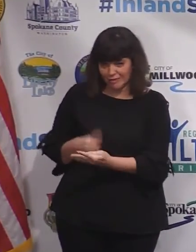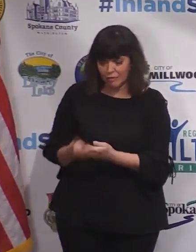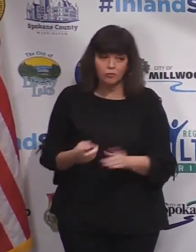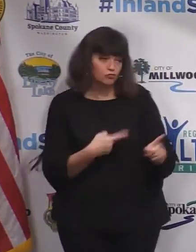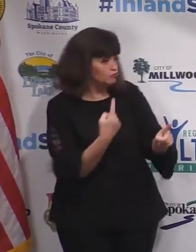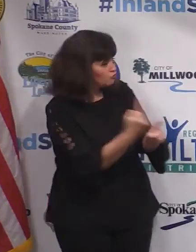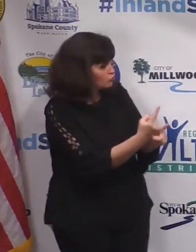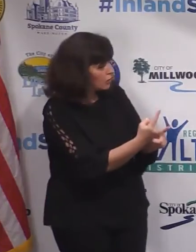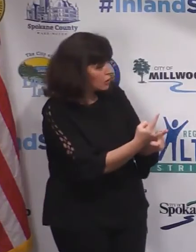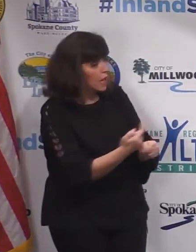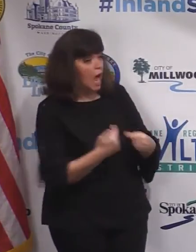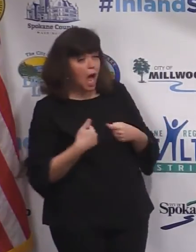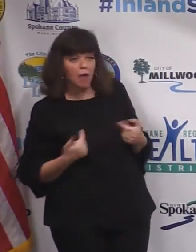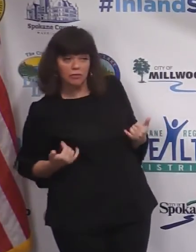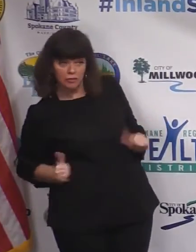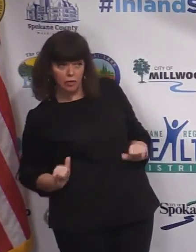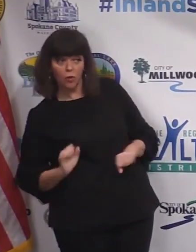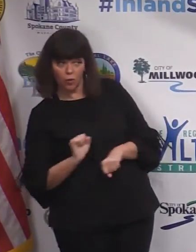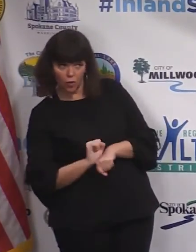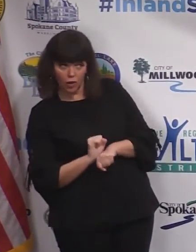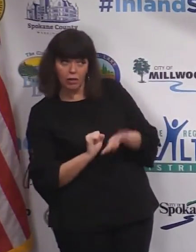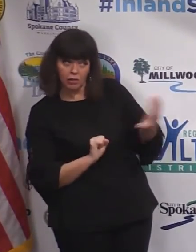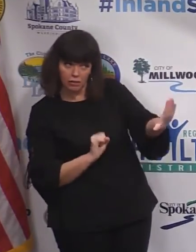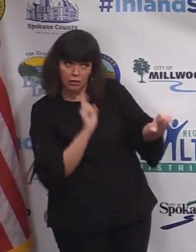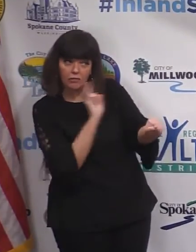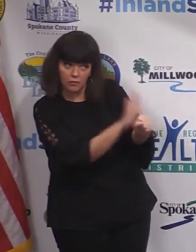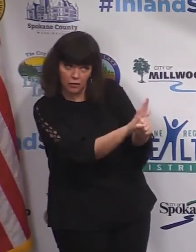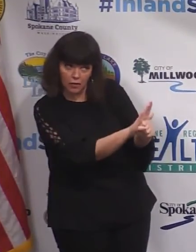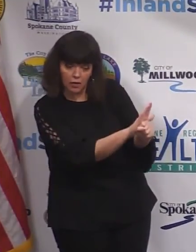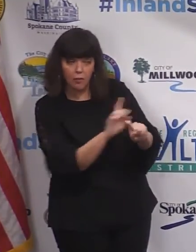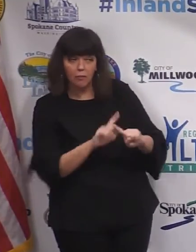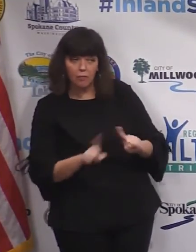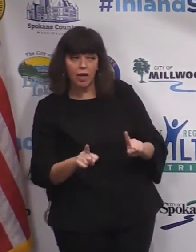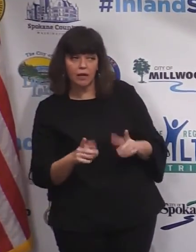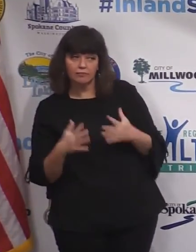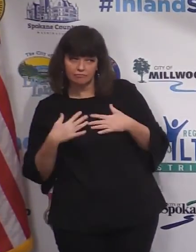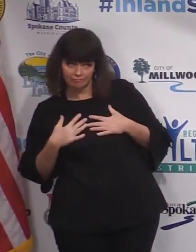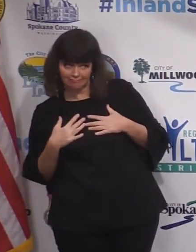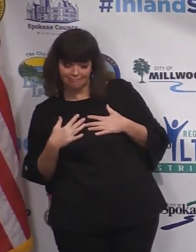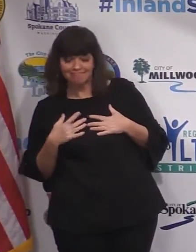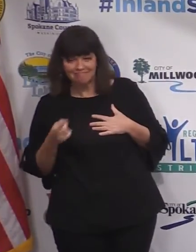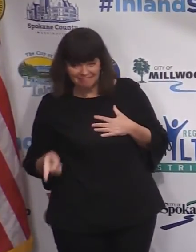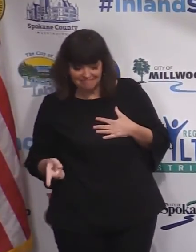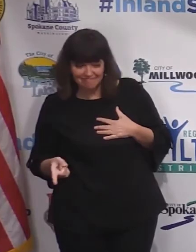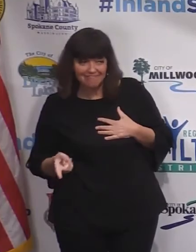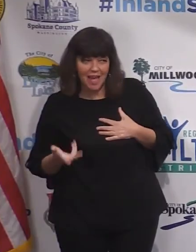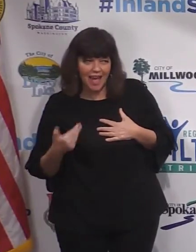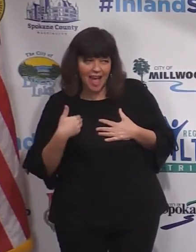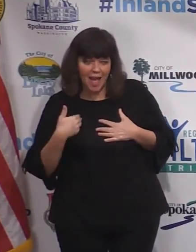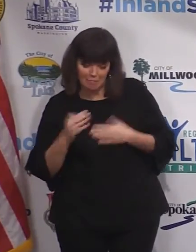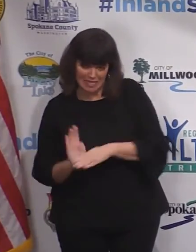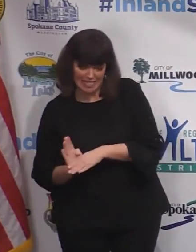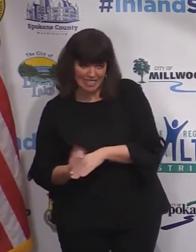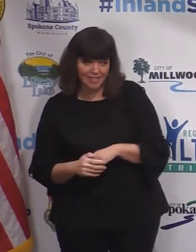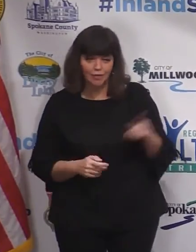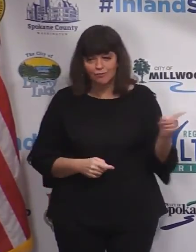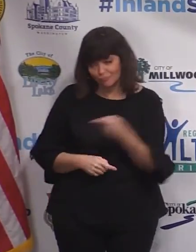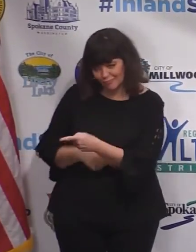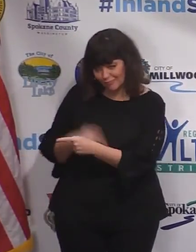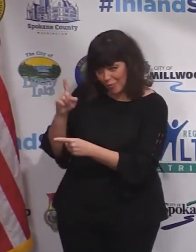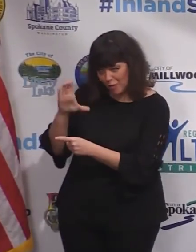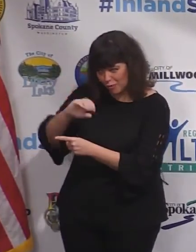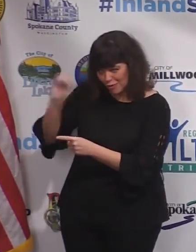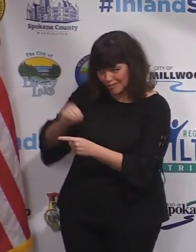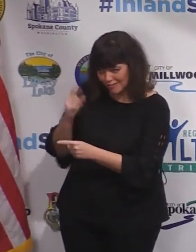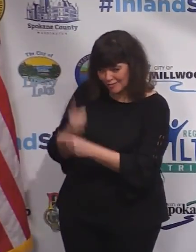I'm still working, but I'm booked out on weekends, right? Just want to confirm. Just 100%. Okay, good. You are So, correct. okay, good. Well, thank you all for listening